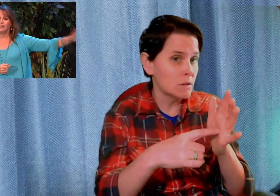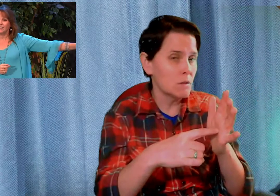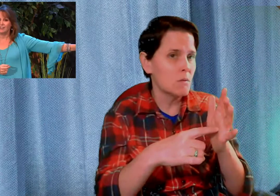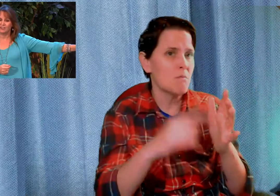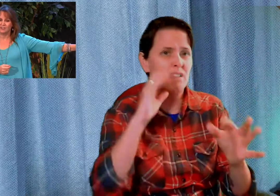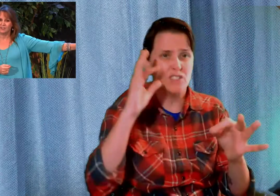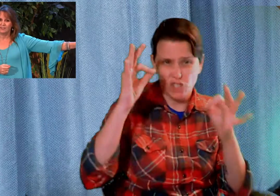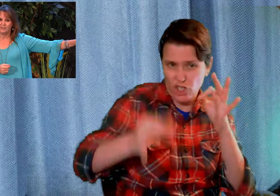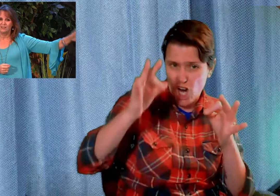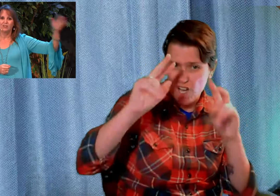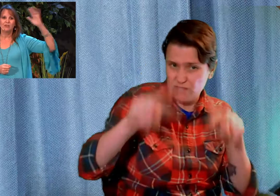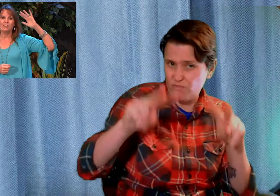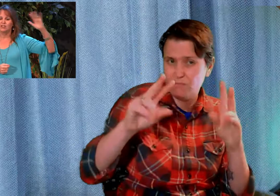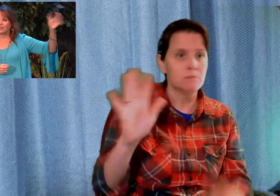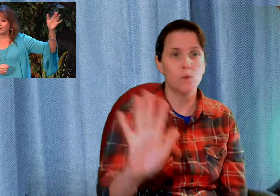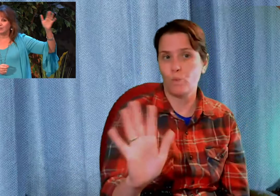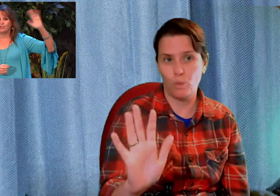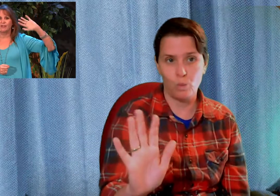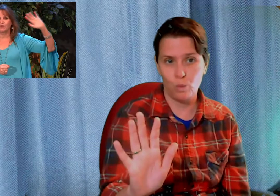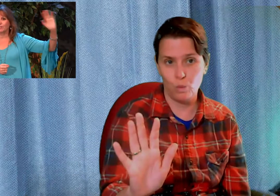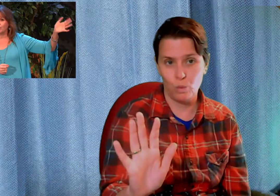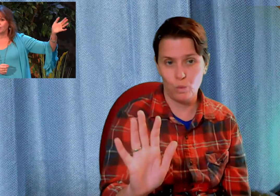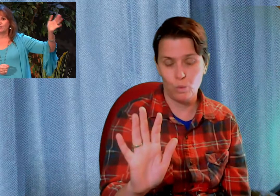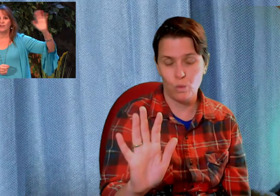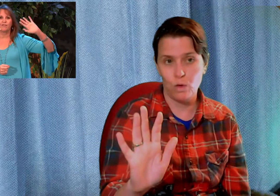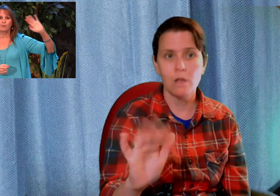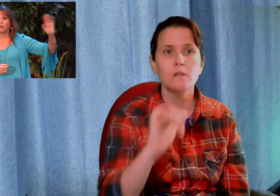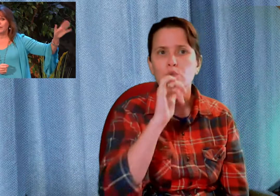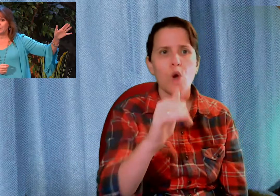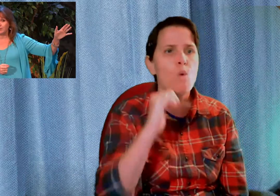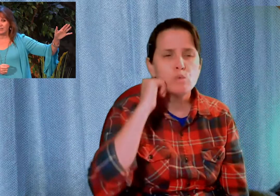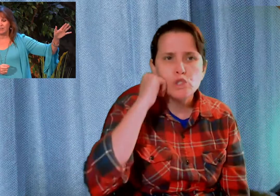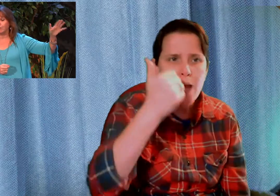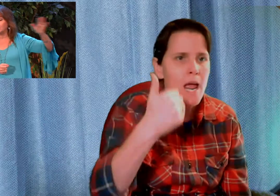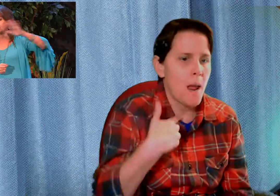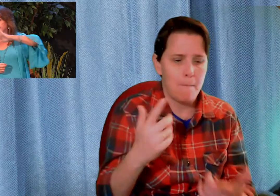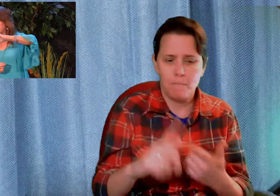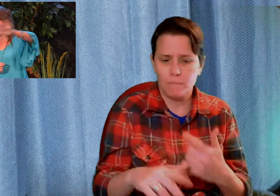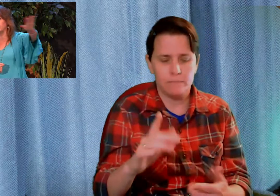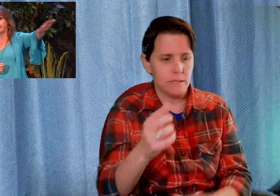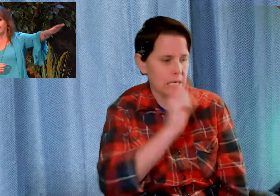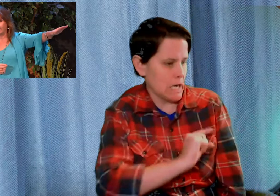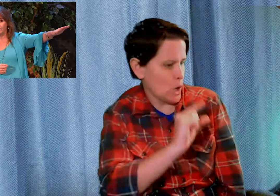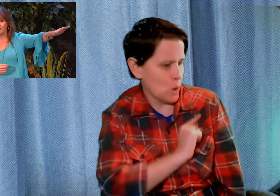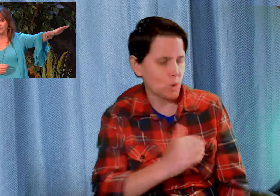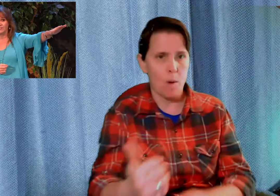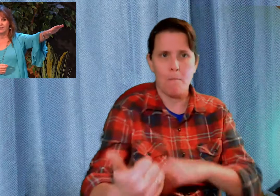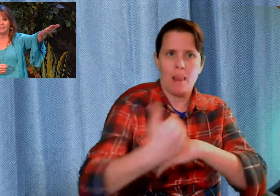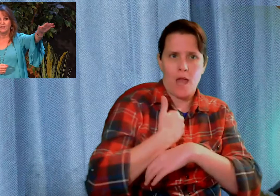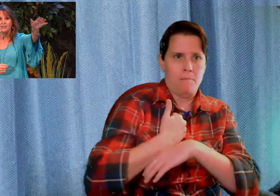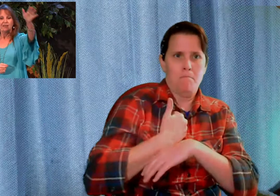not judge. Do not shame yourself or guilt yourself or blame yourself, much less anyone